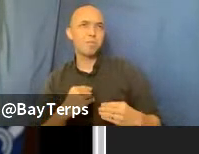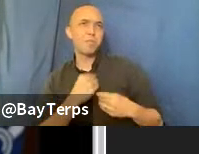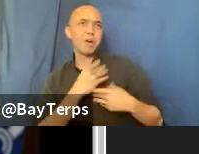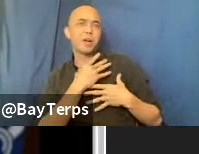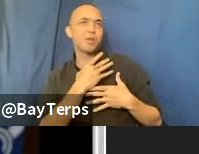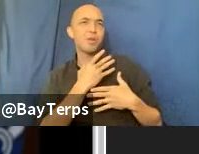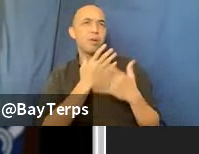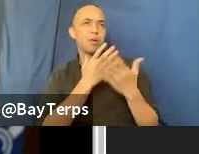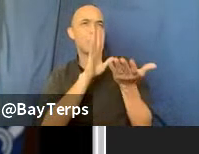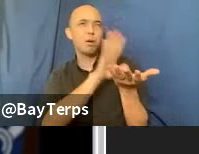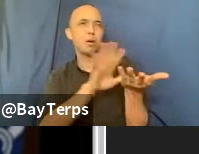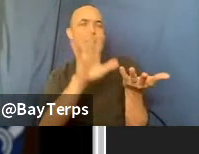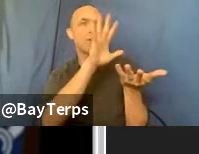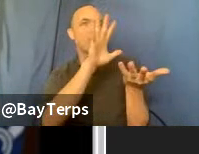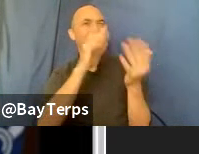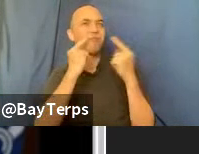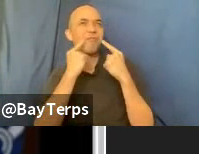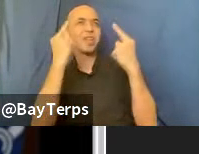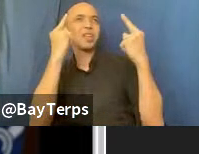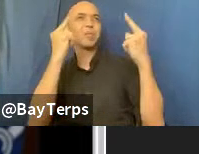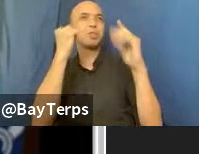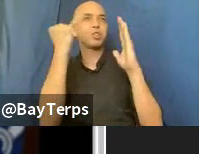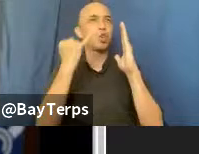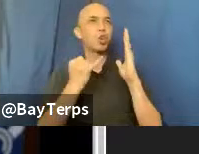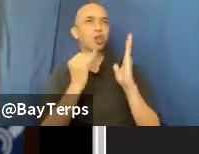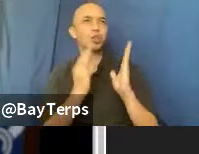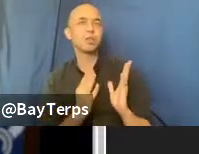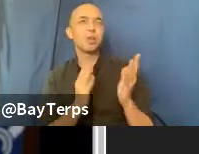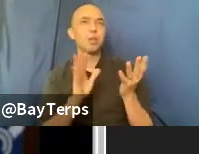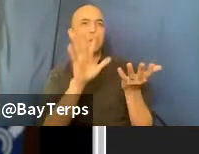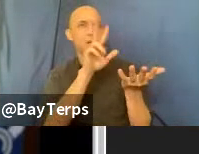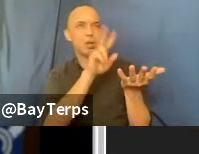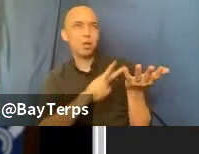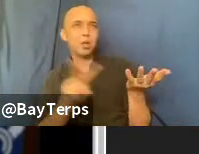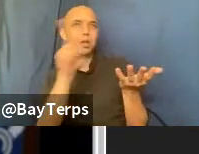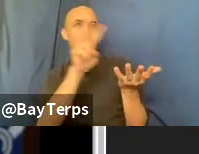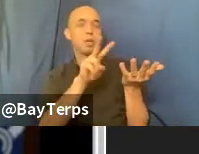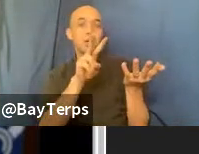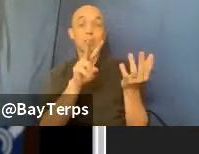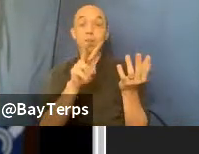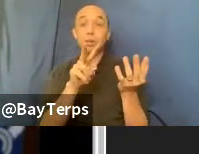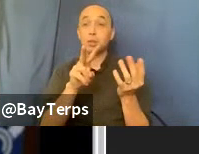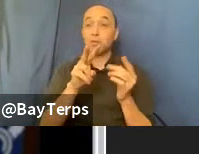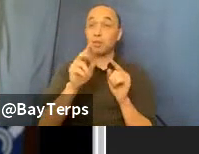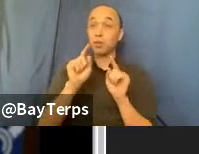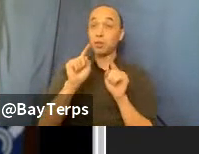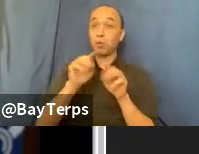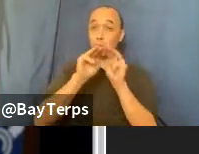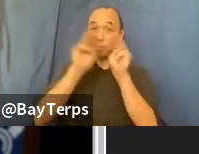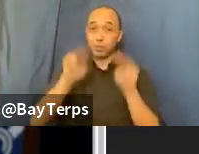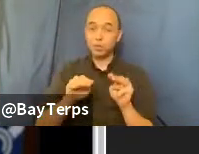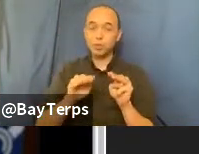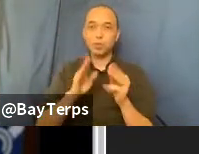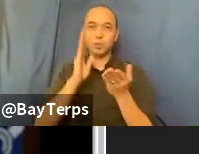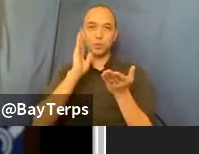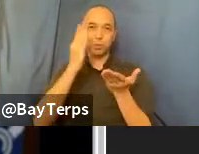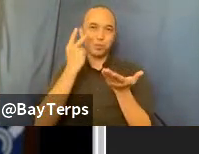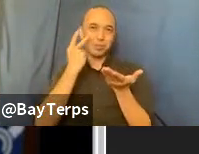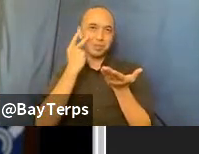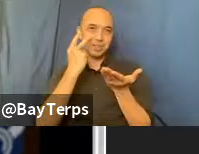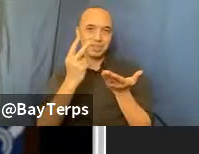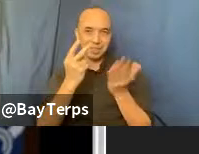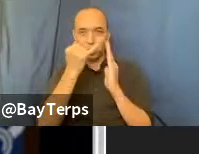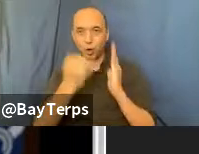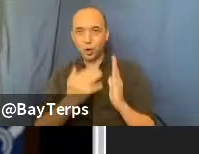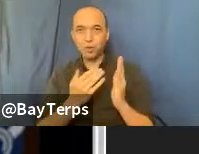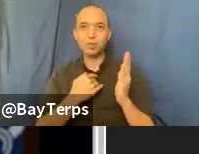arts. And so if you go to a museum, you'll often see artists with sketchbooks or even an easel set up trying to capture,